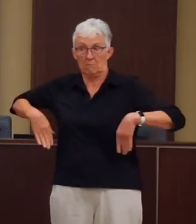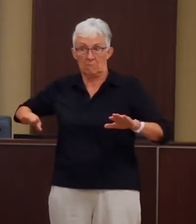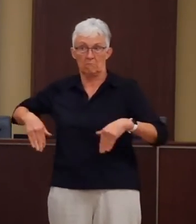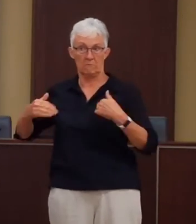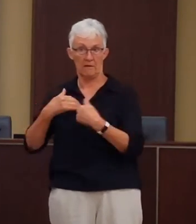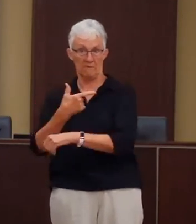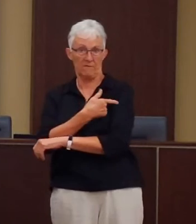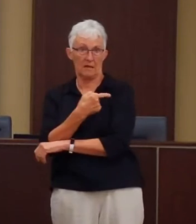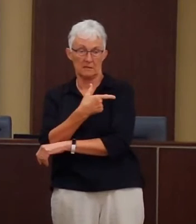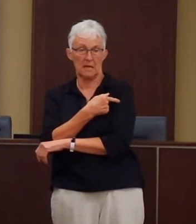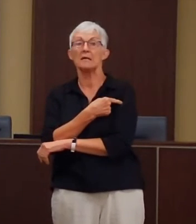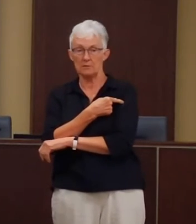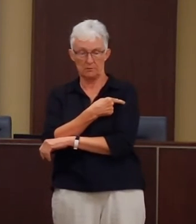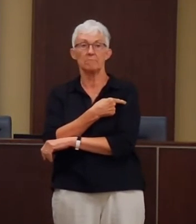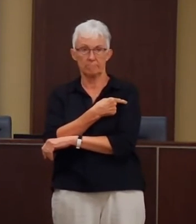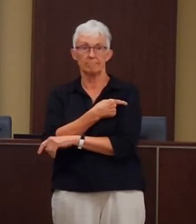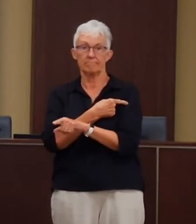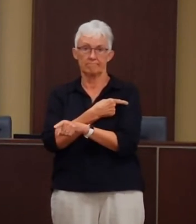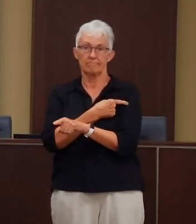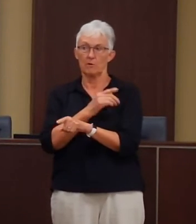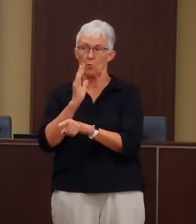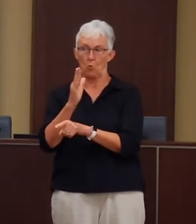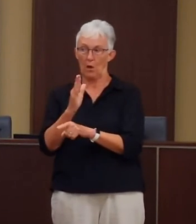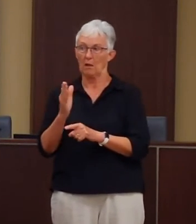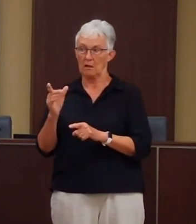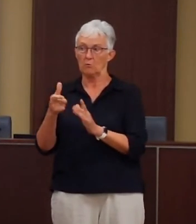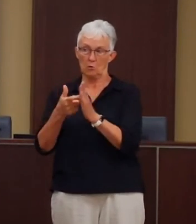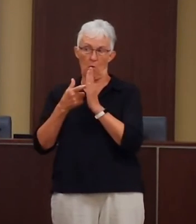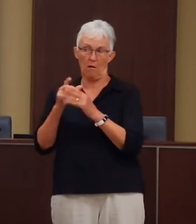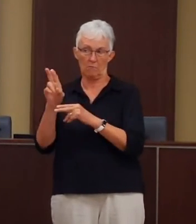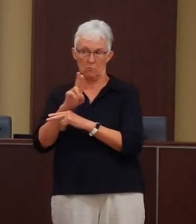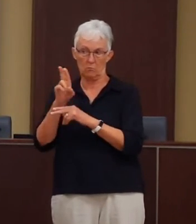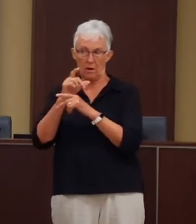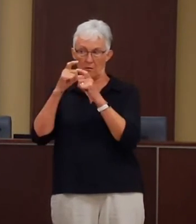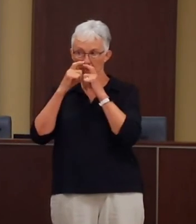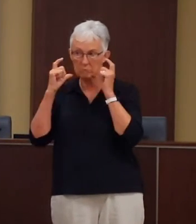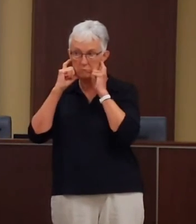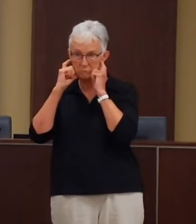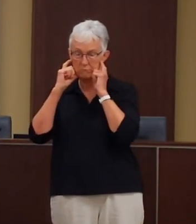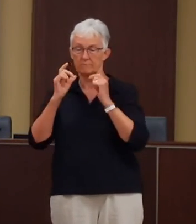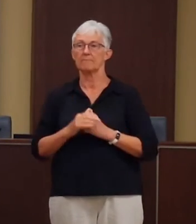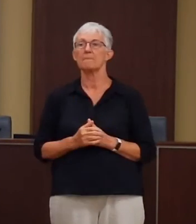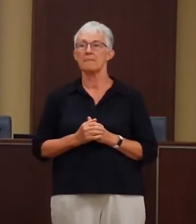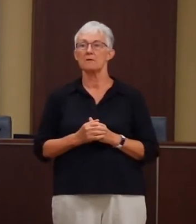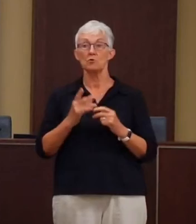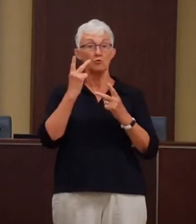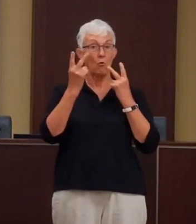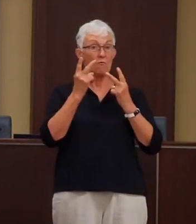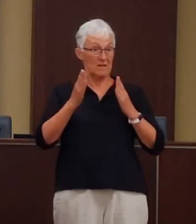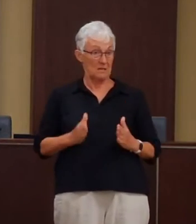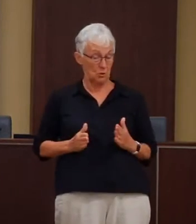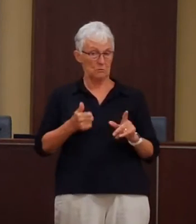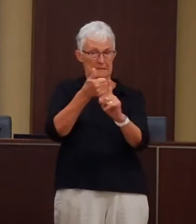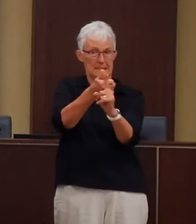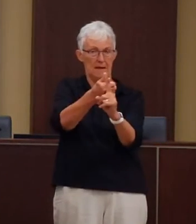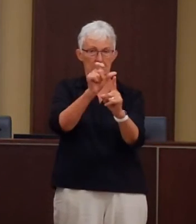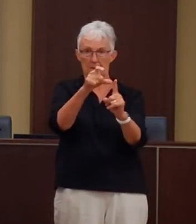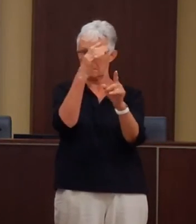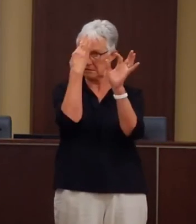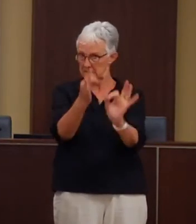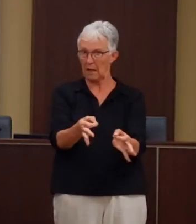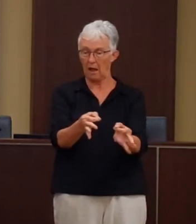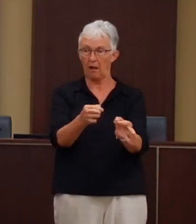will be based on a self-identified system. Visitors and volunteers will make the determination to wear a face covering based on their